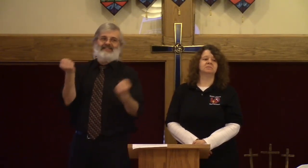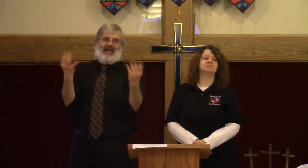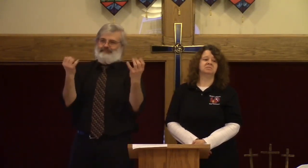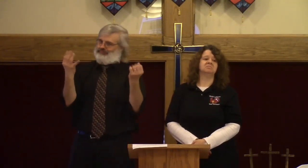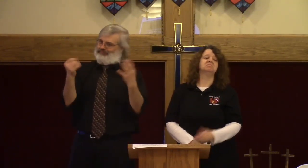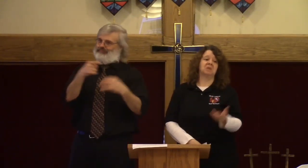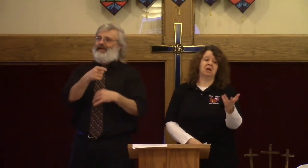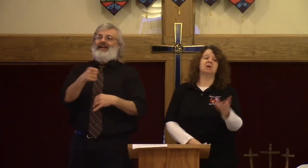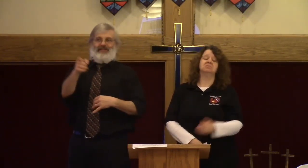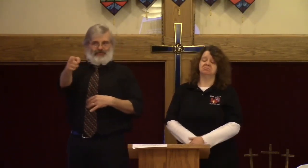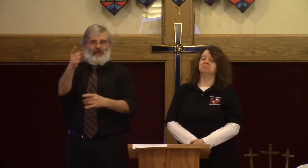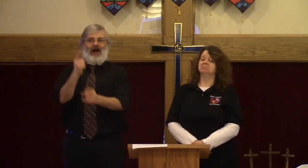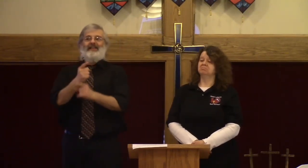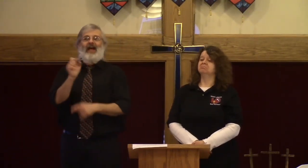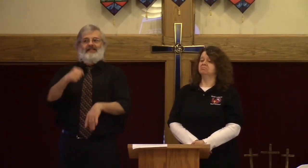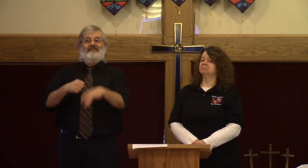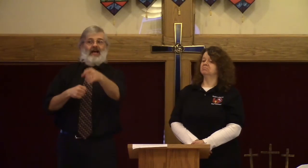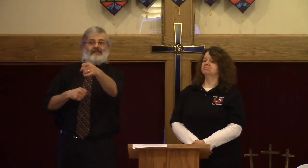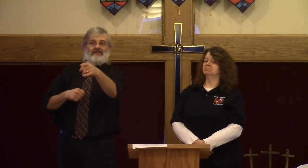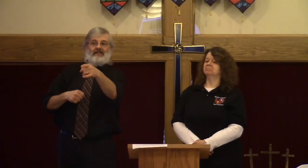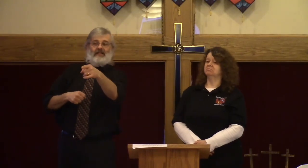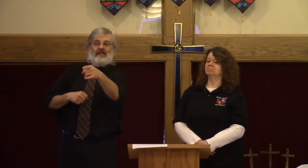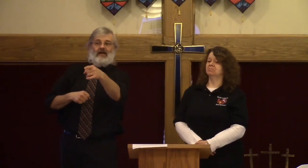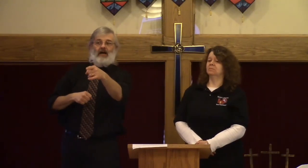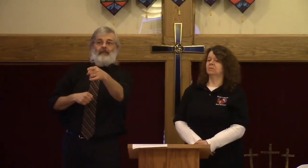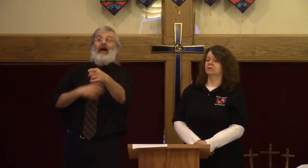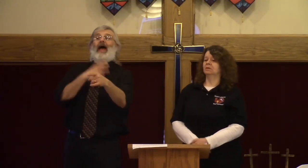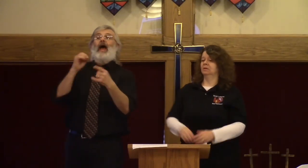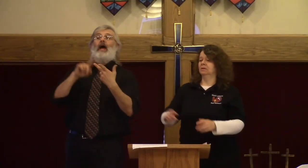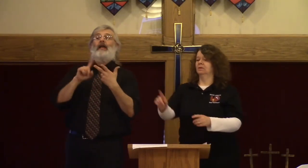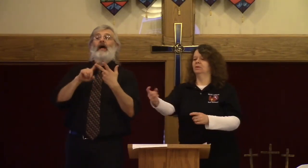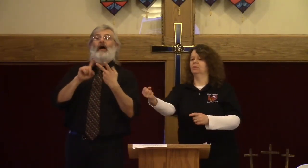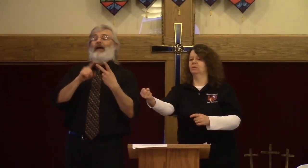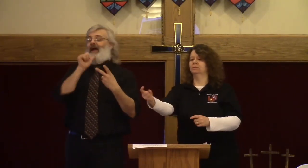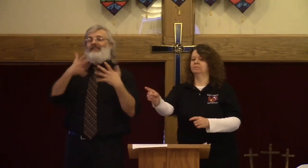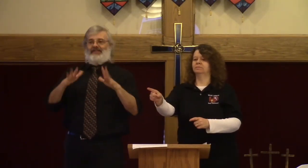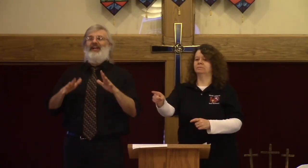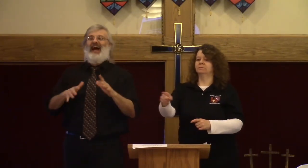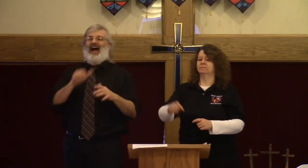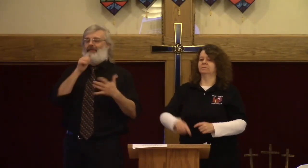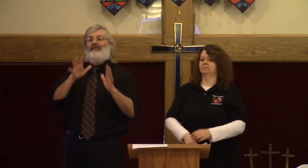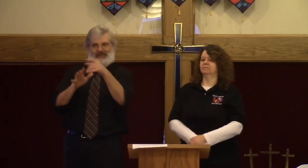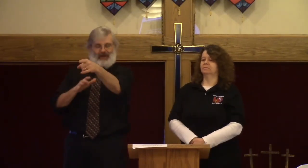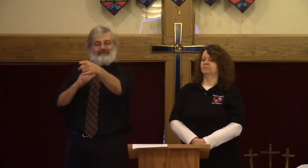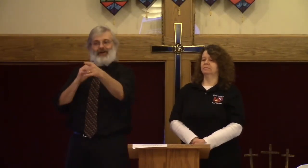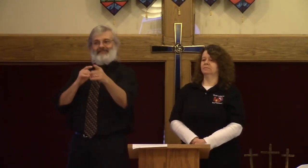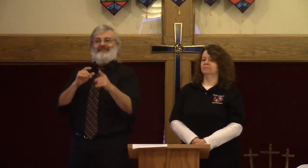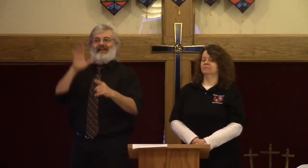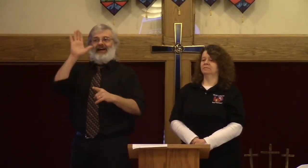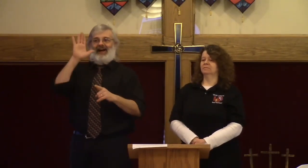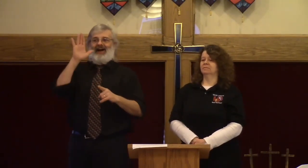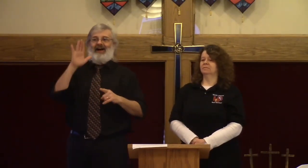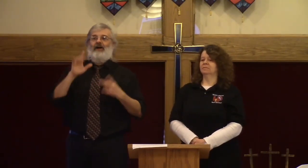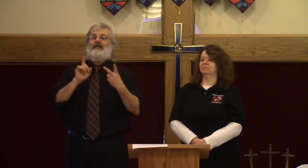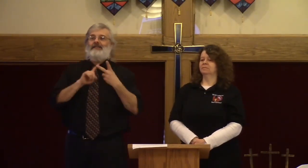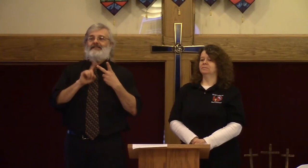Yeah. You're right. Yes. And nothing. Nothing. Yeah, right.